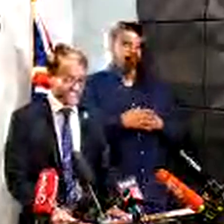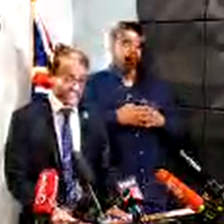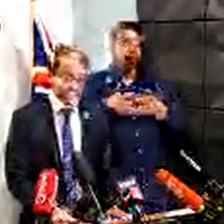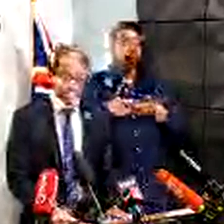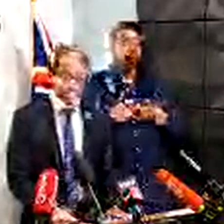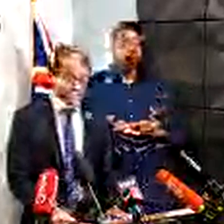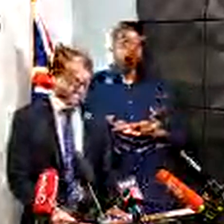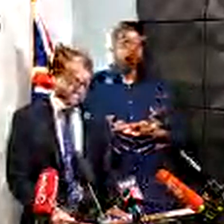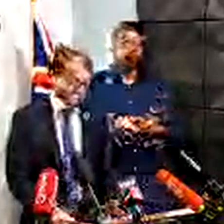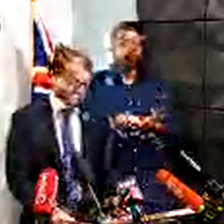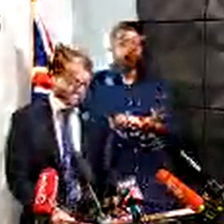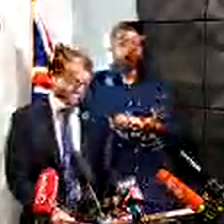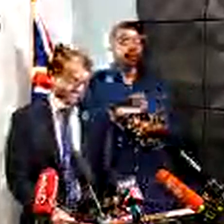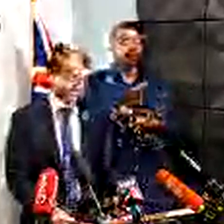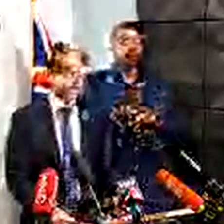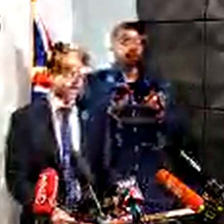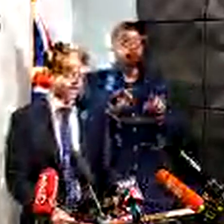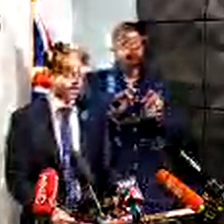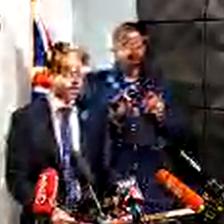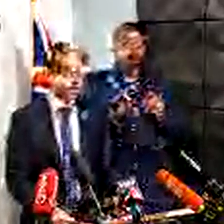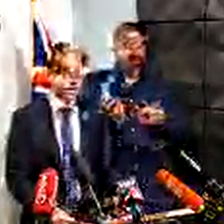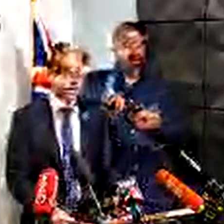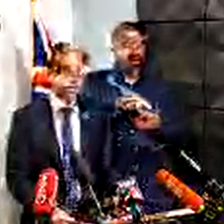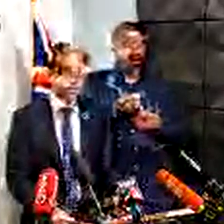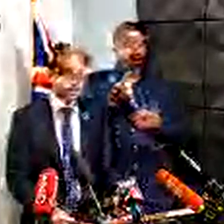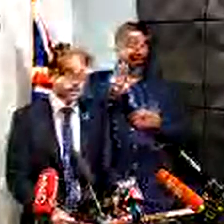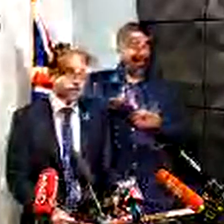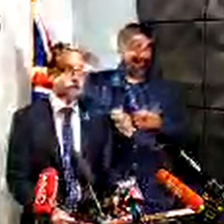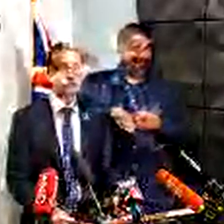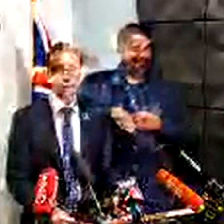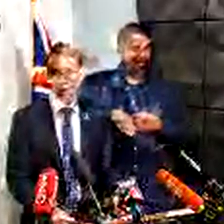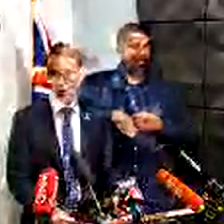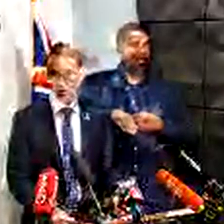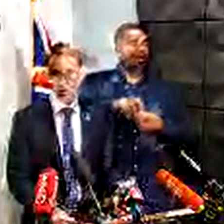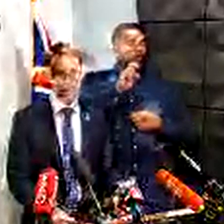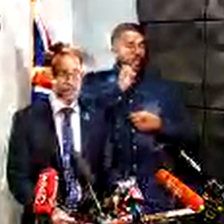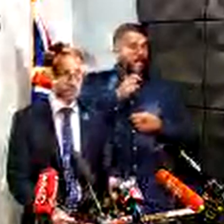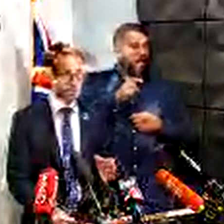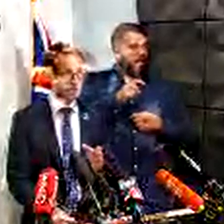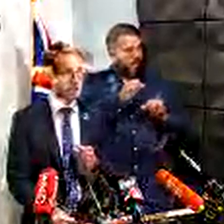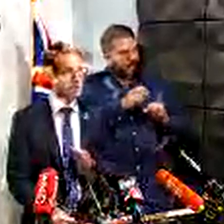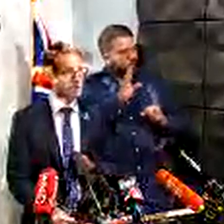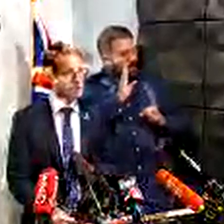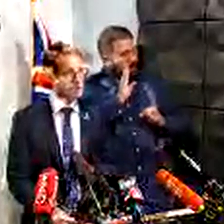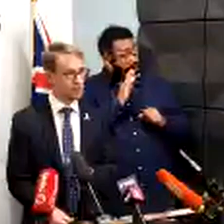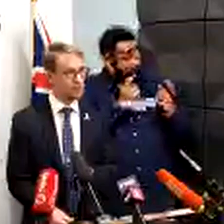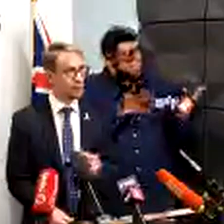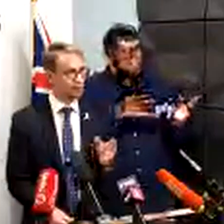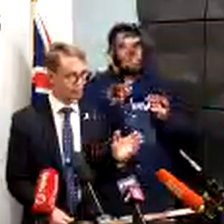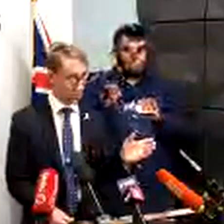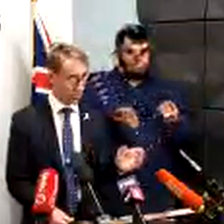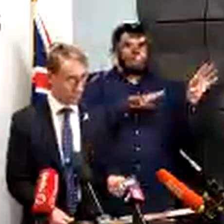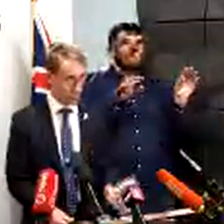repatriation of remaining Australian patients will occur as their clinical state permits, and there is a very close liaison between our clinicians